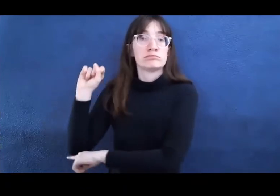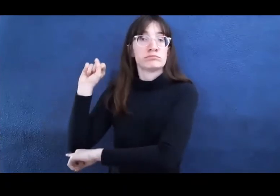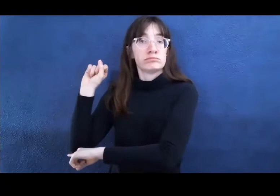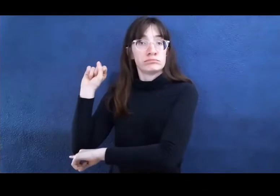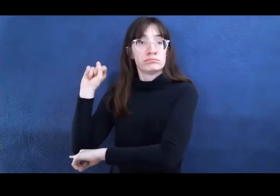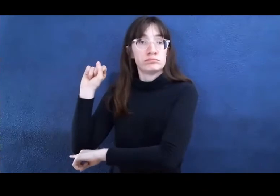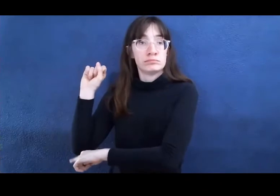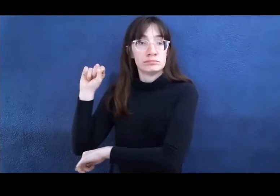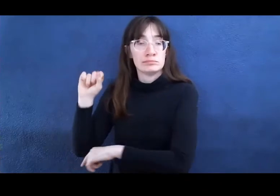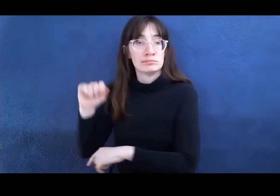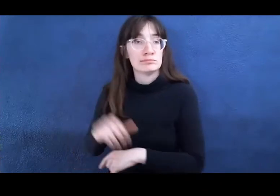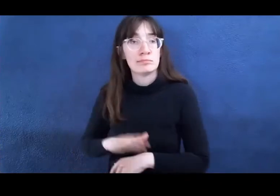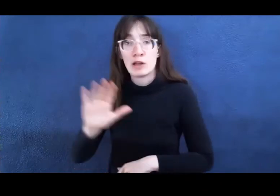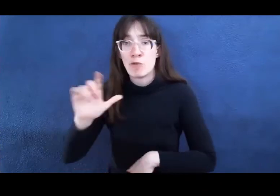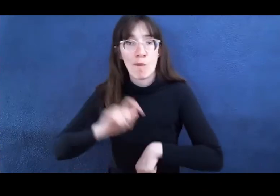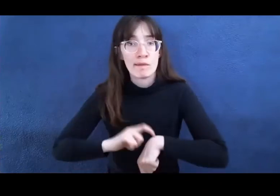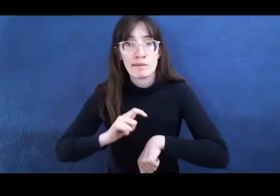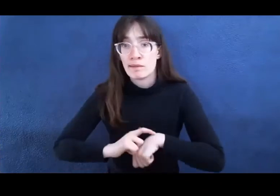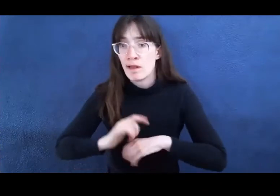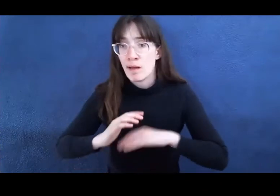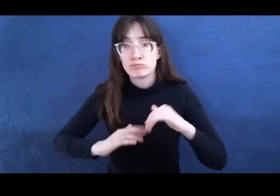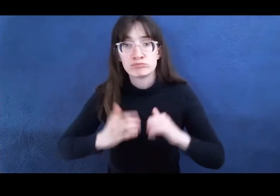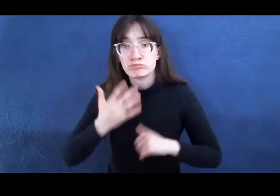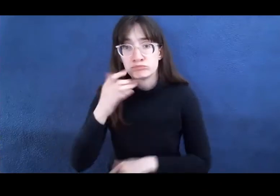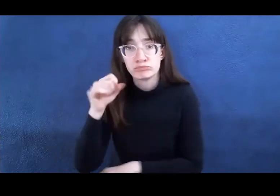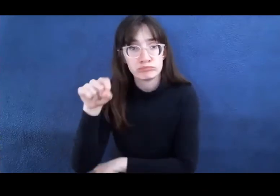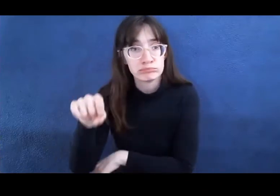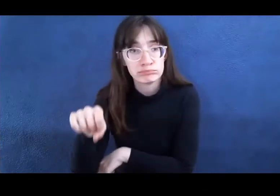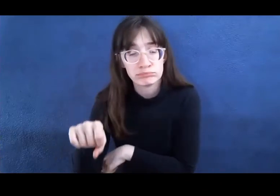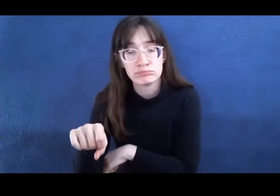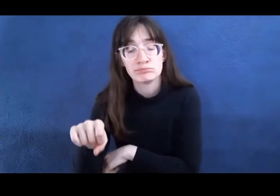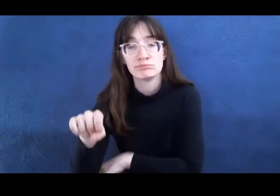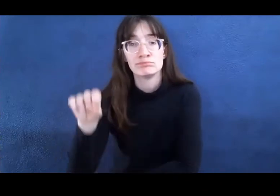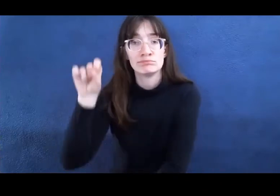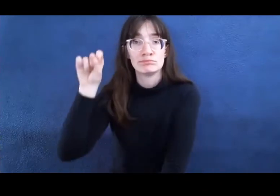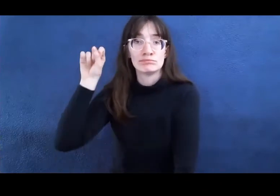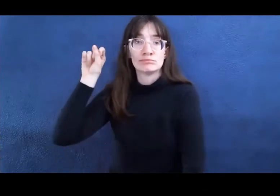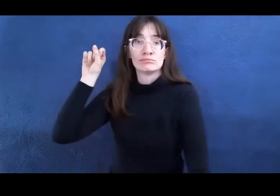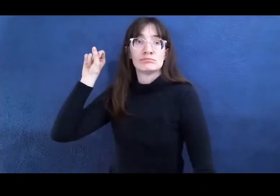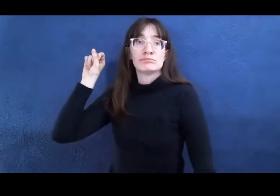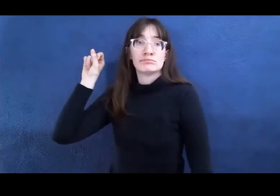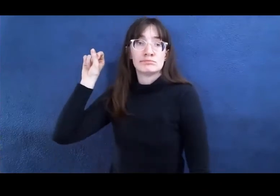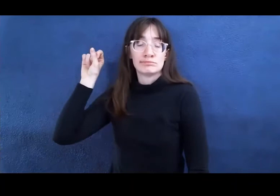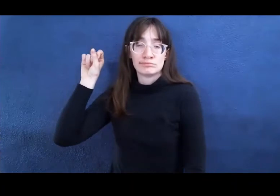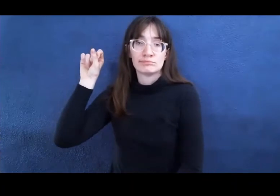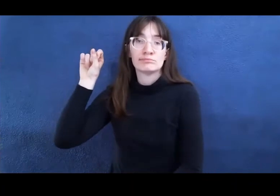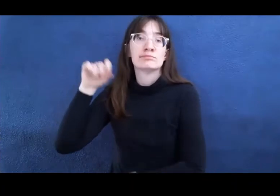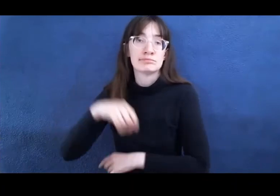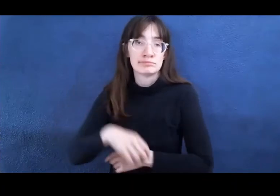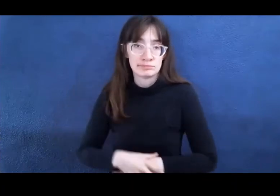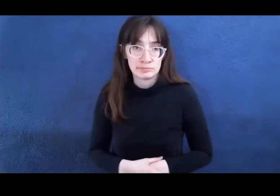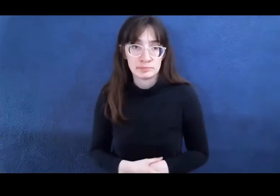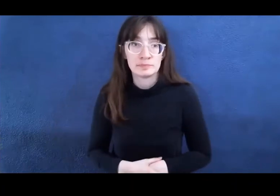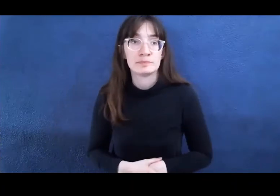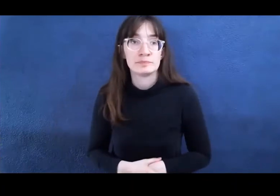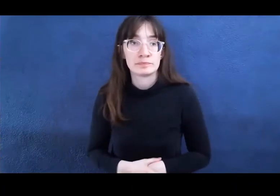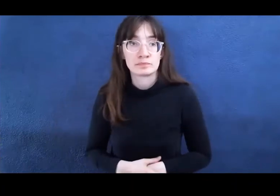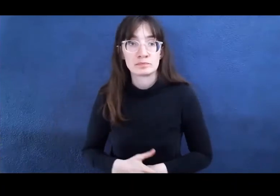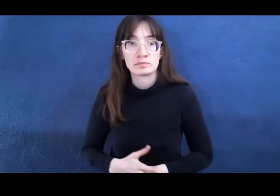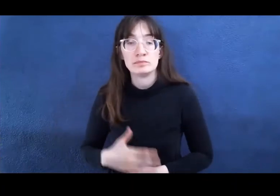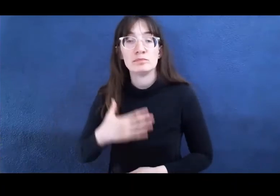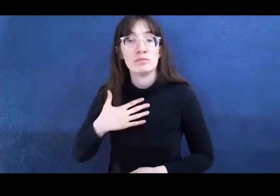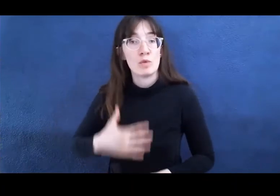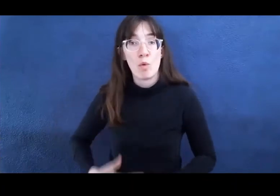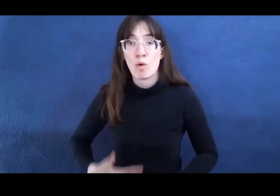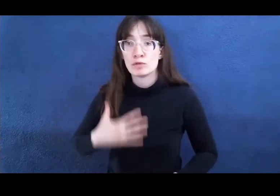could lean your upper body forward. And as you're ready, you might start to lean your upper body back. So your torso could be moving in this